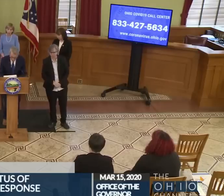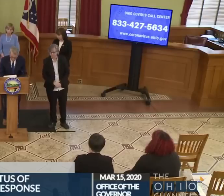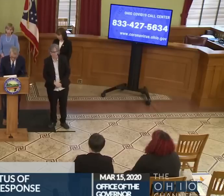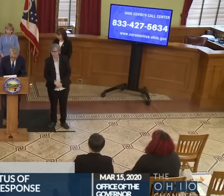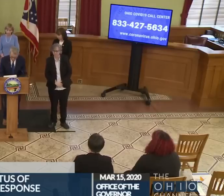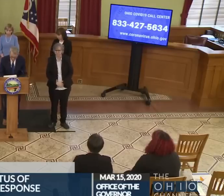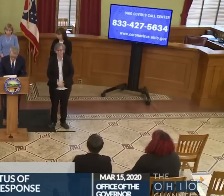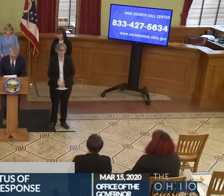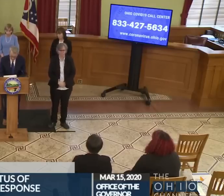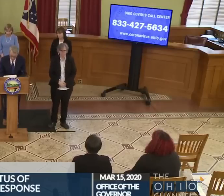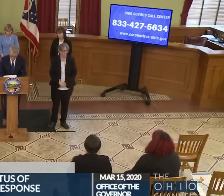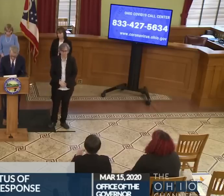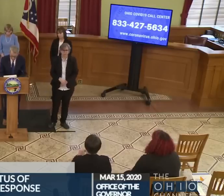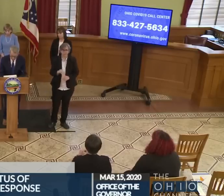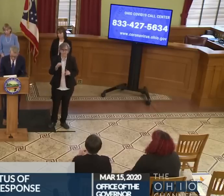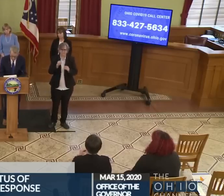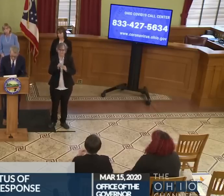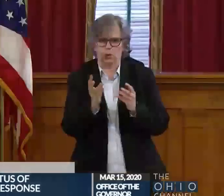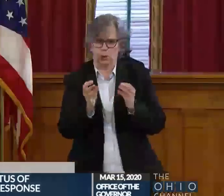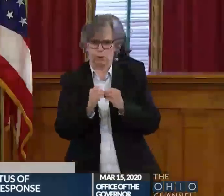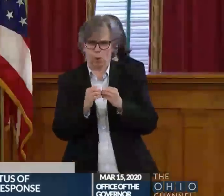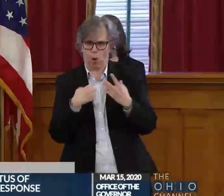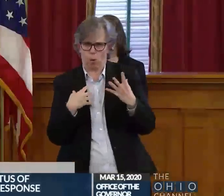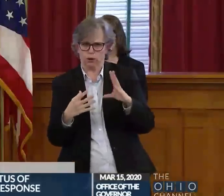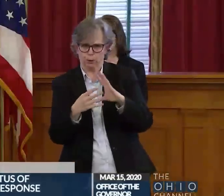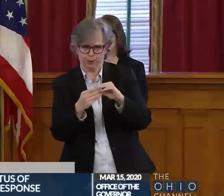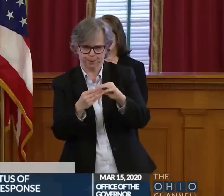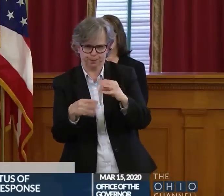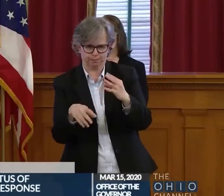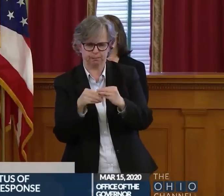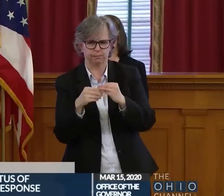Just a few things that are coming up.